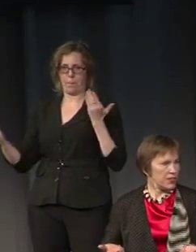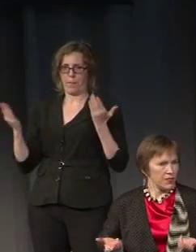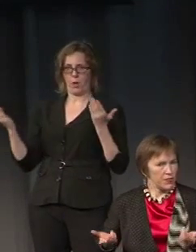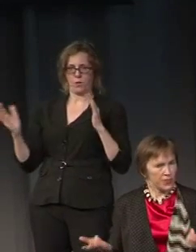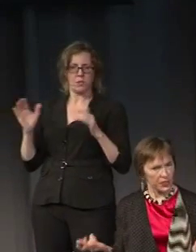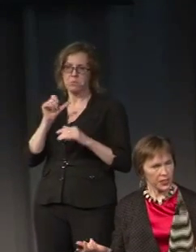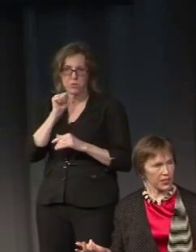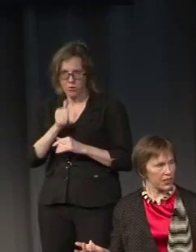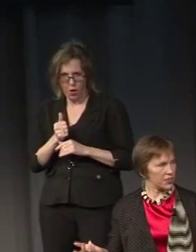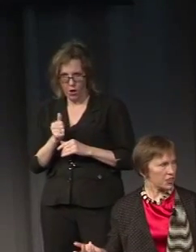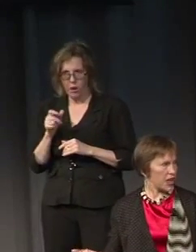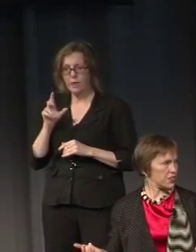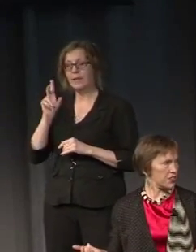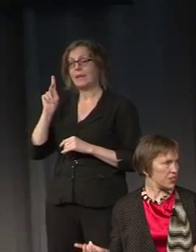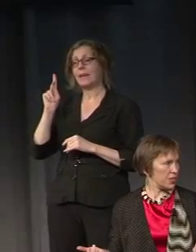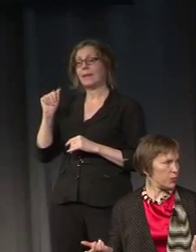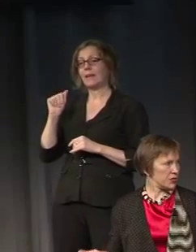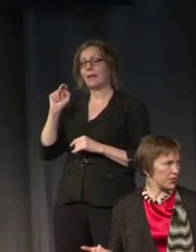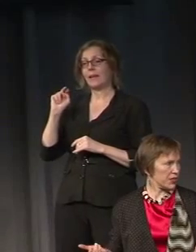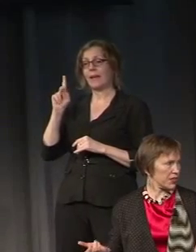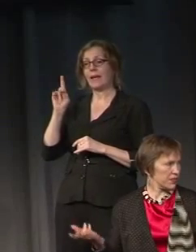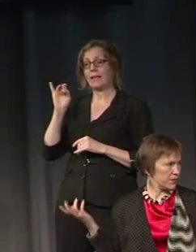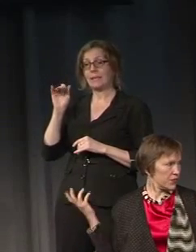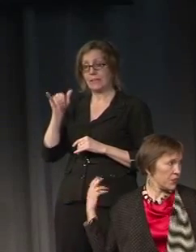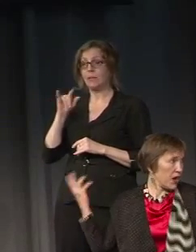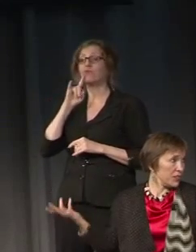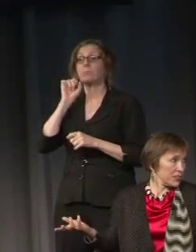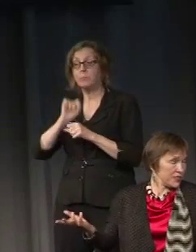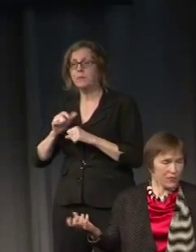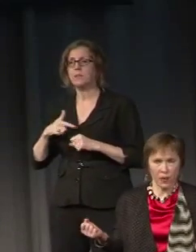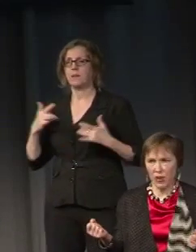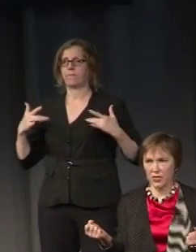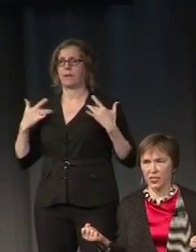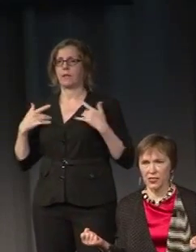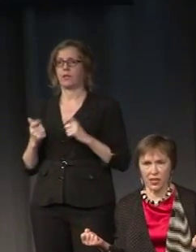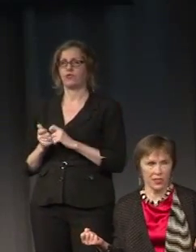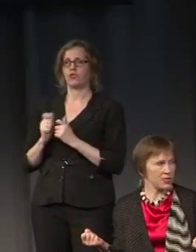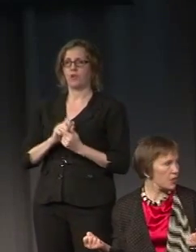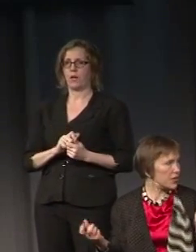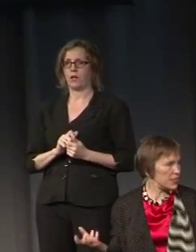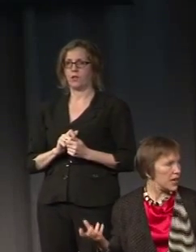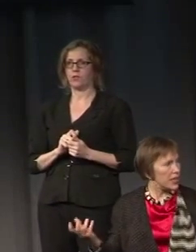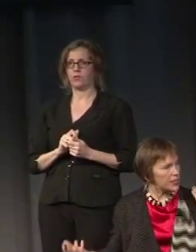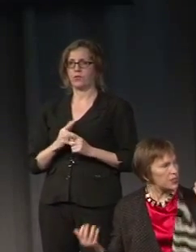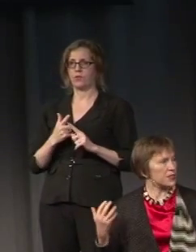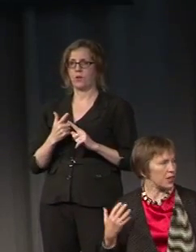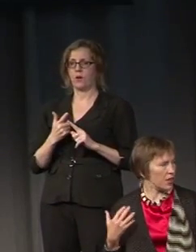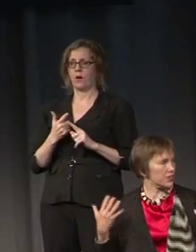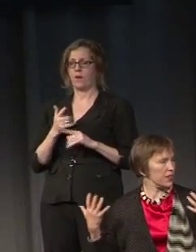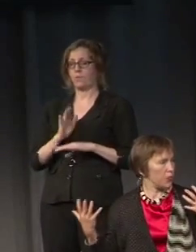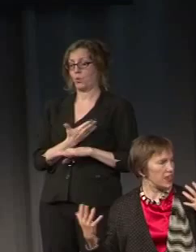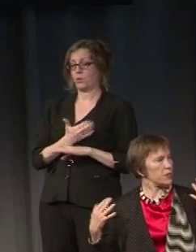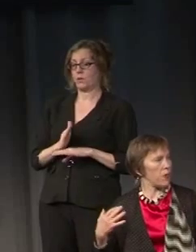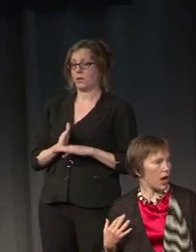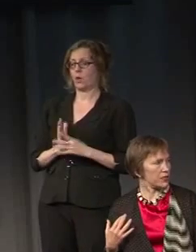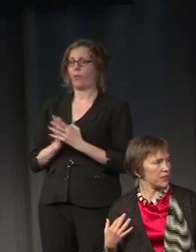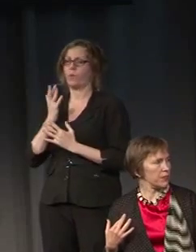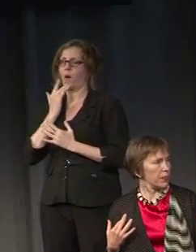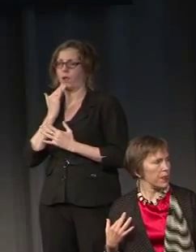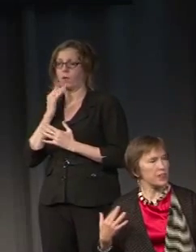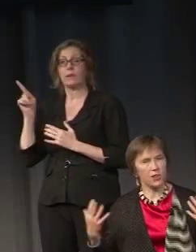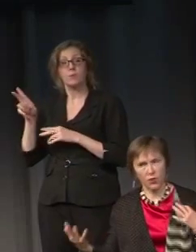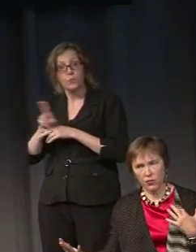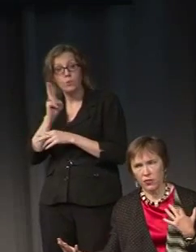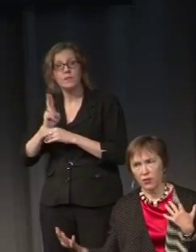actually feeling a change in music through color, if that makes any sense. So he's using color in a way to